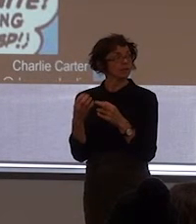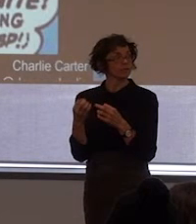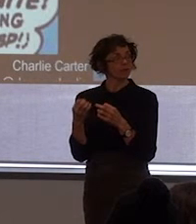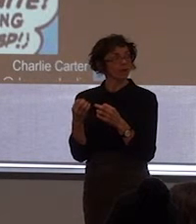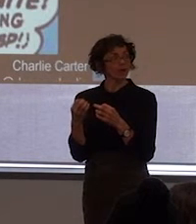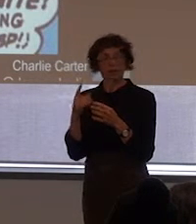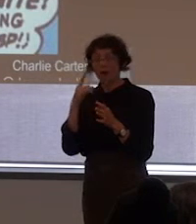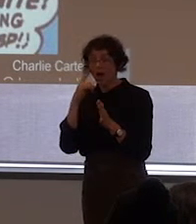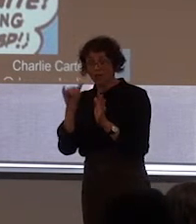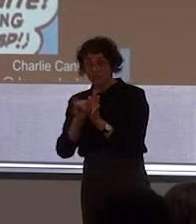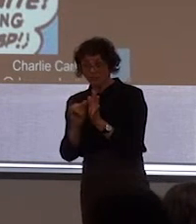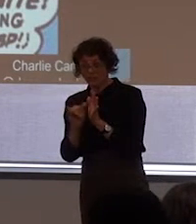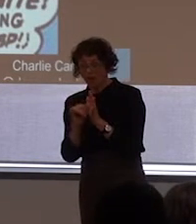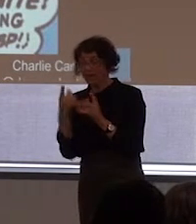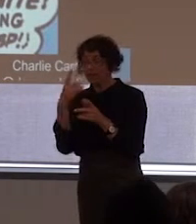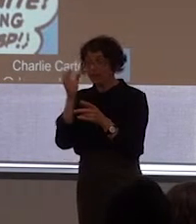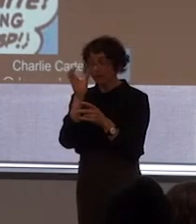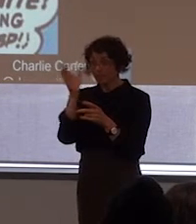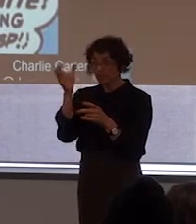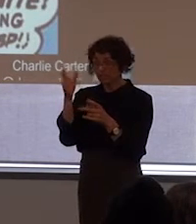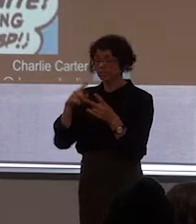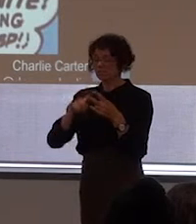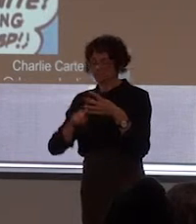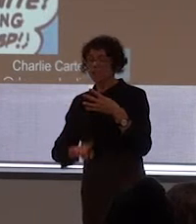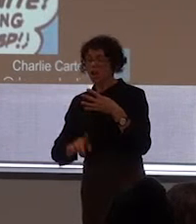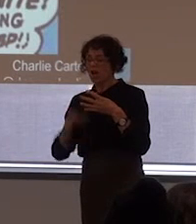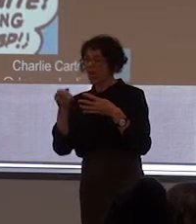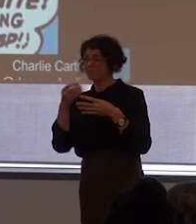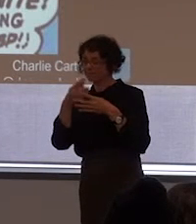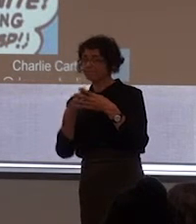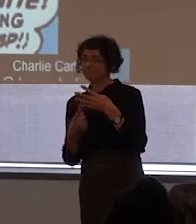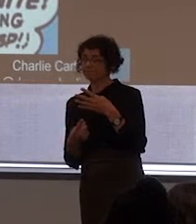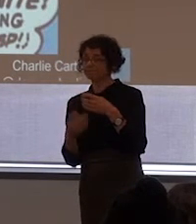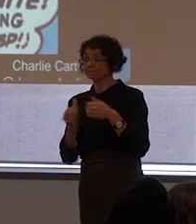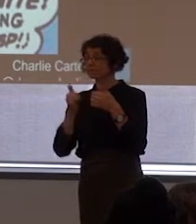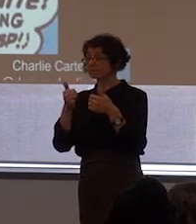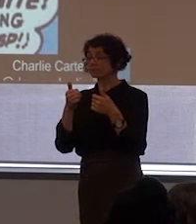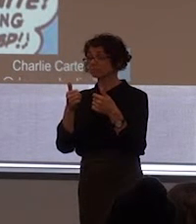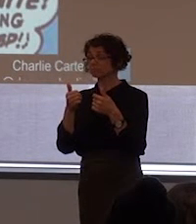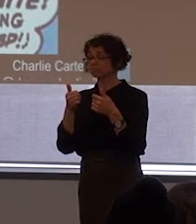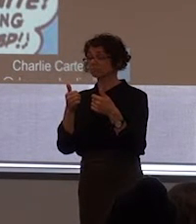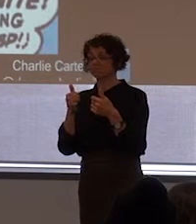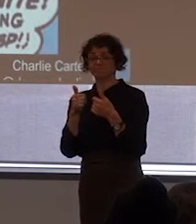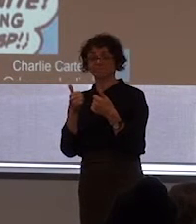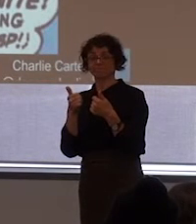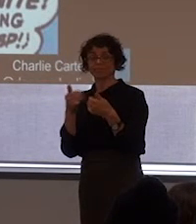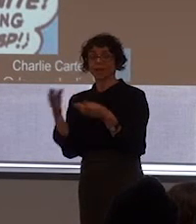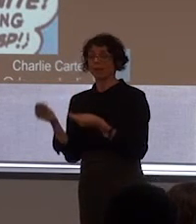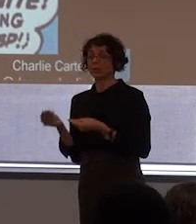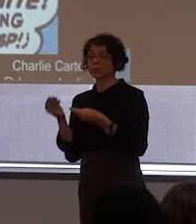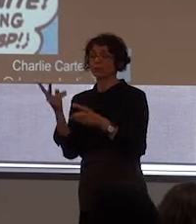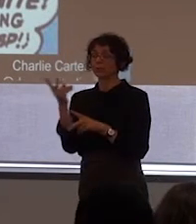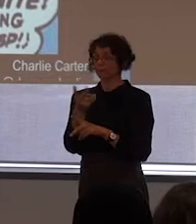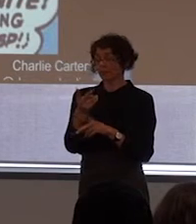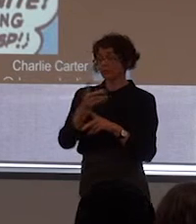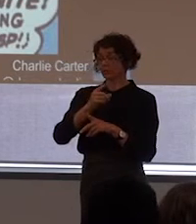we're identifying images now. So they have a good thing that you're giving back to the digital